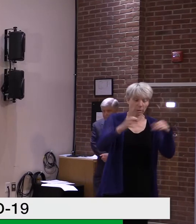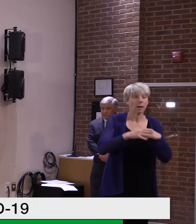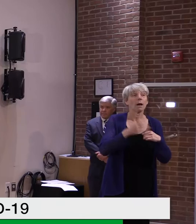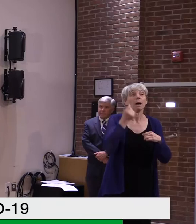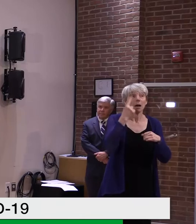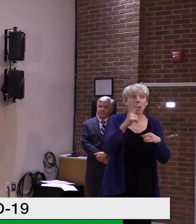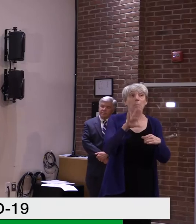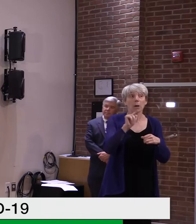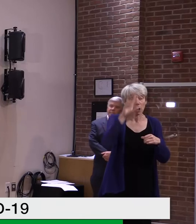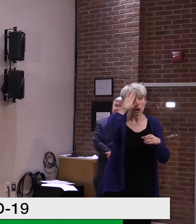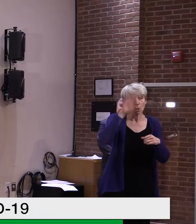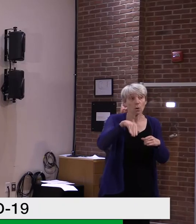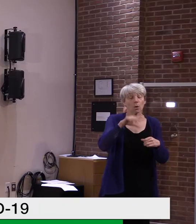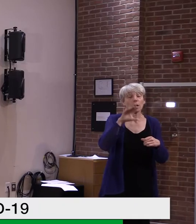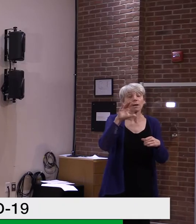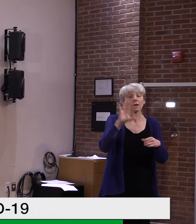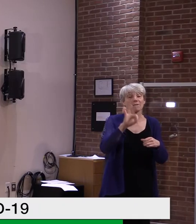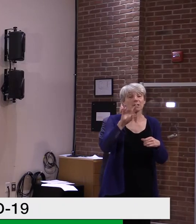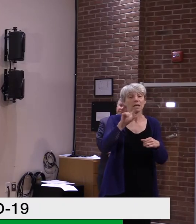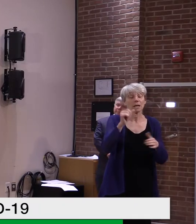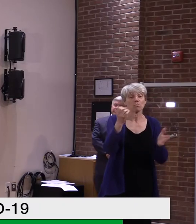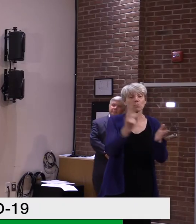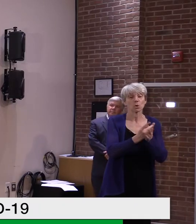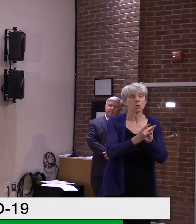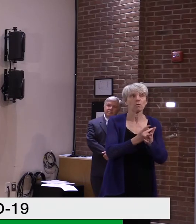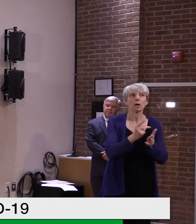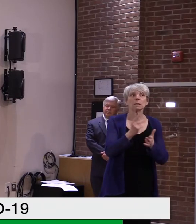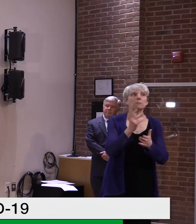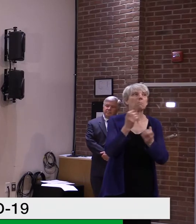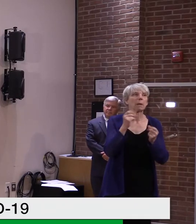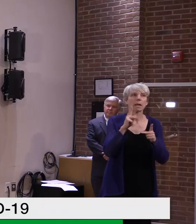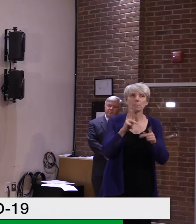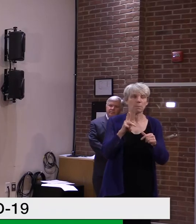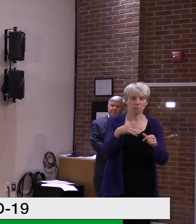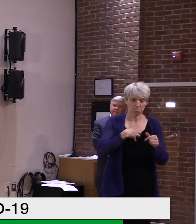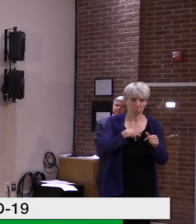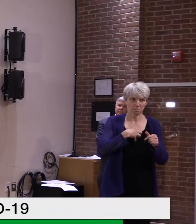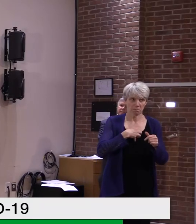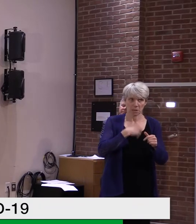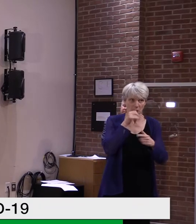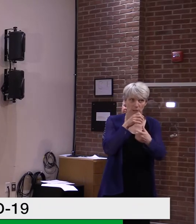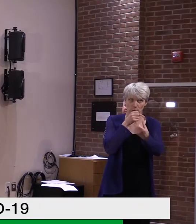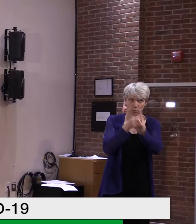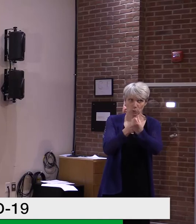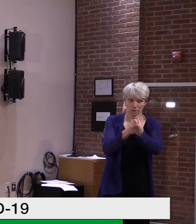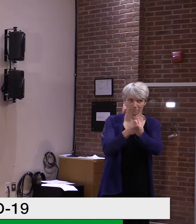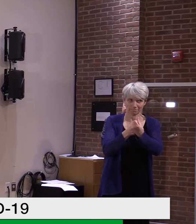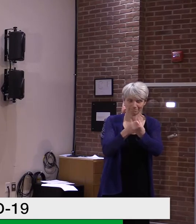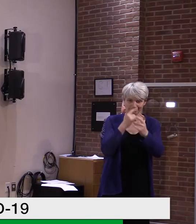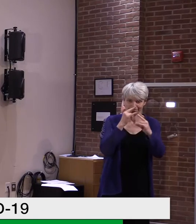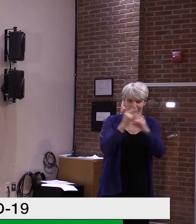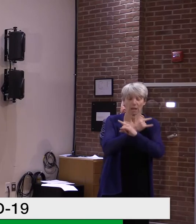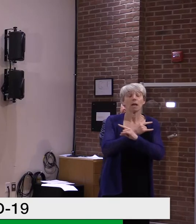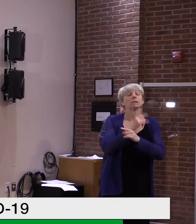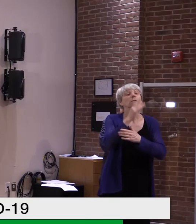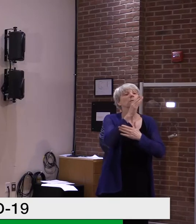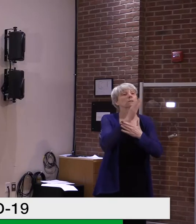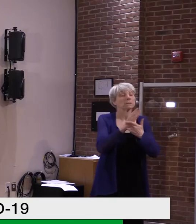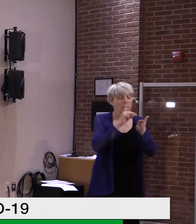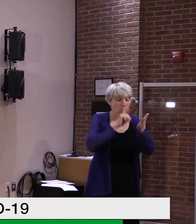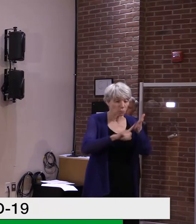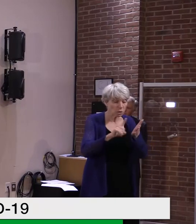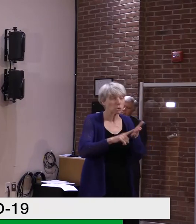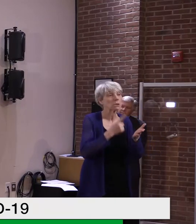with controversy. Number two, though there is evidence that it may be effective, there was also some evidence